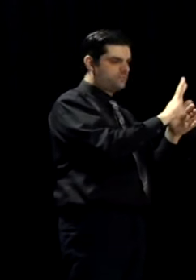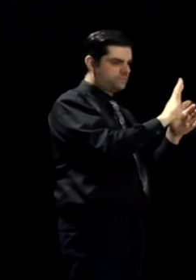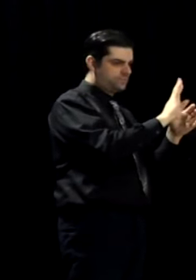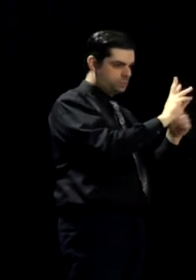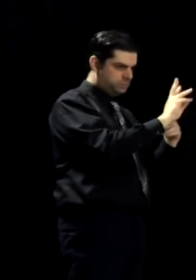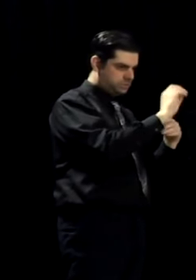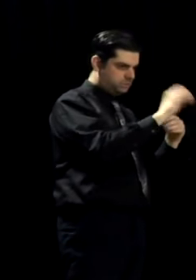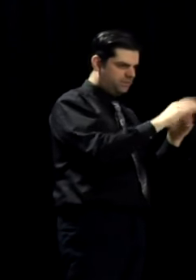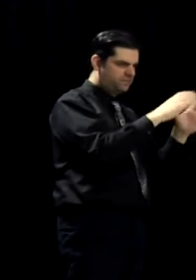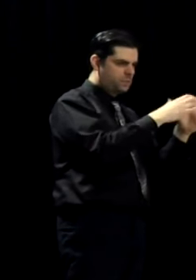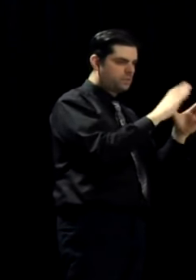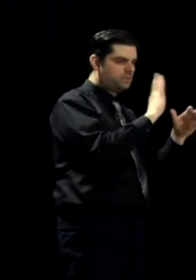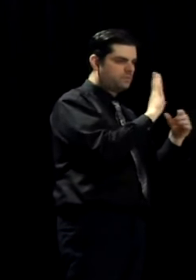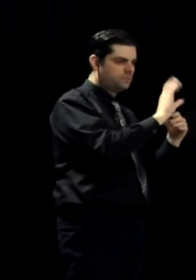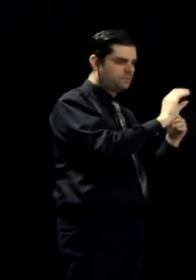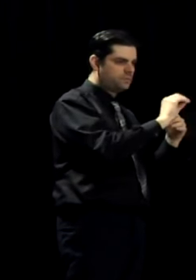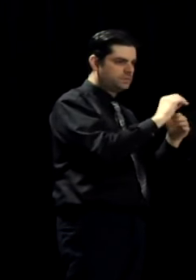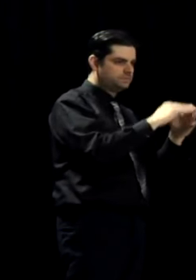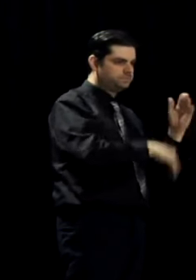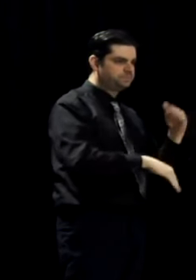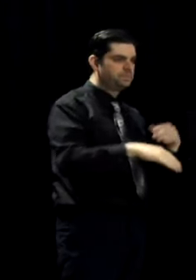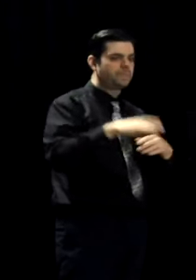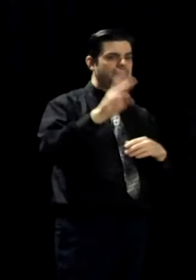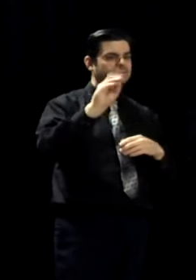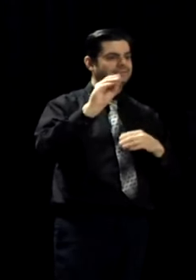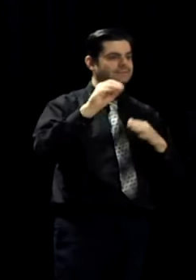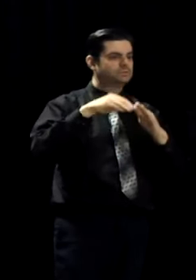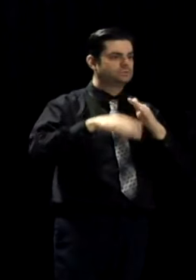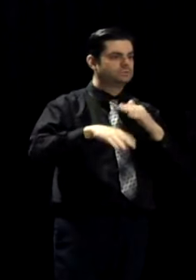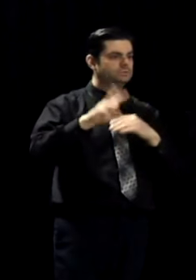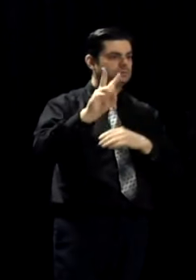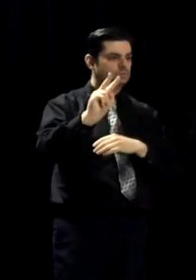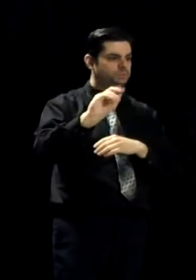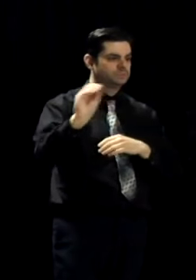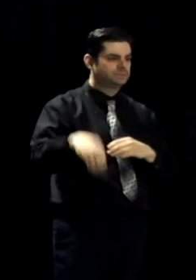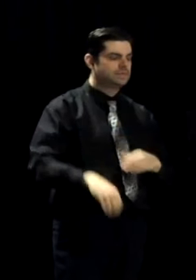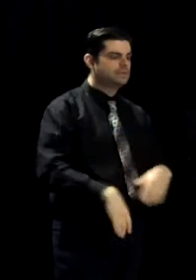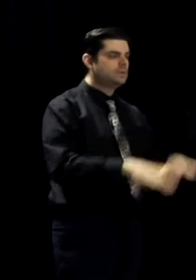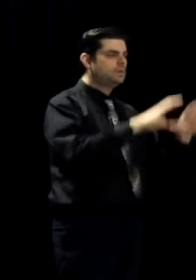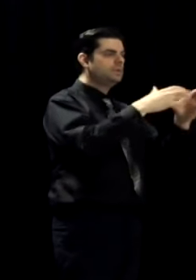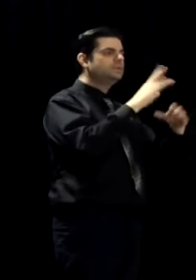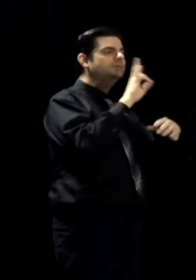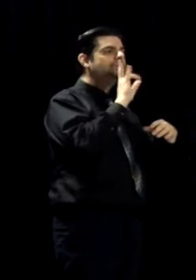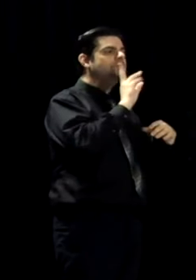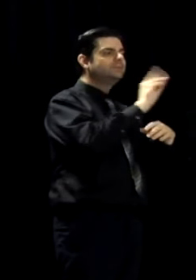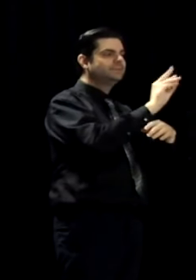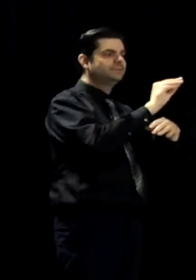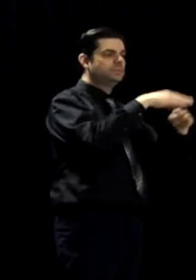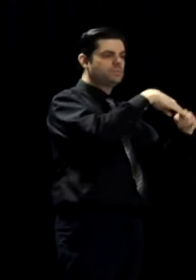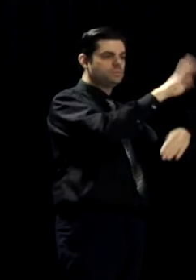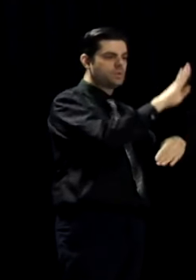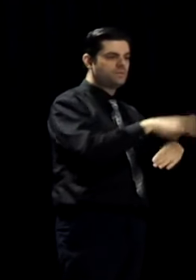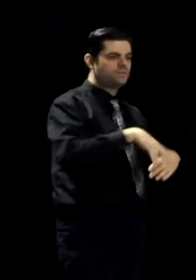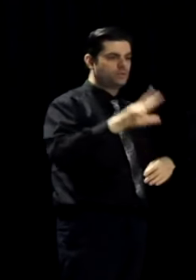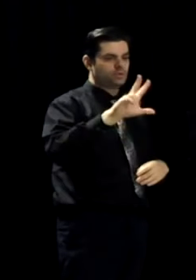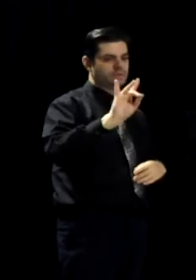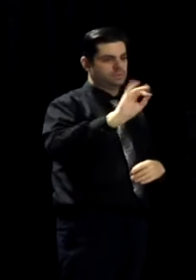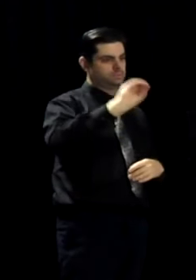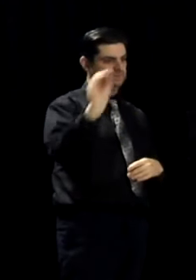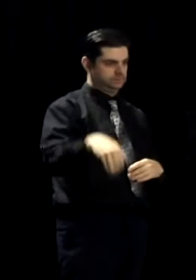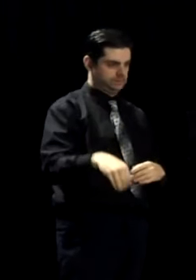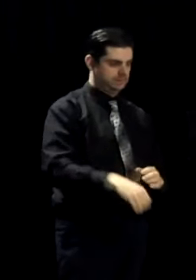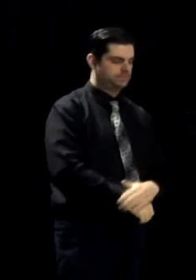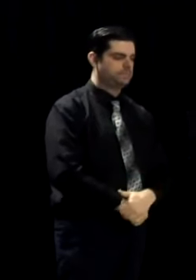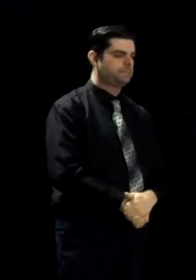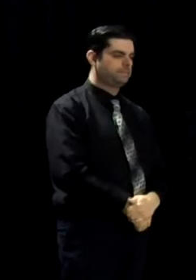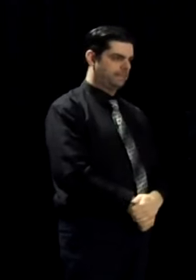active. Town of Onondaga, 74 total cases, 28 recoveries, 46 active. Town of Manlius, 57 total